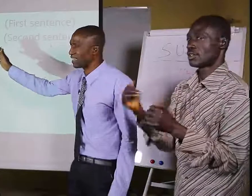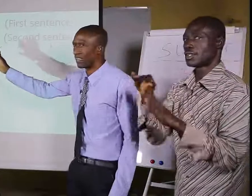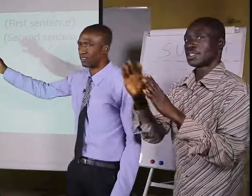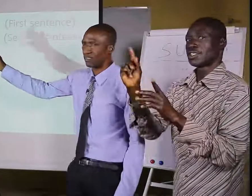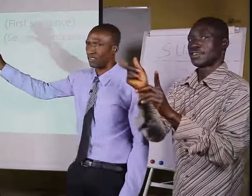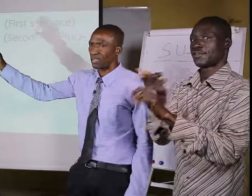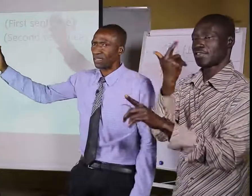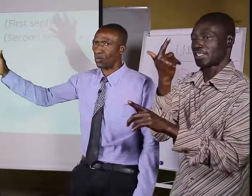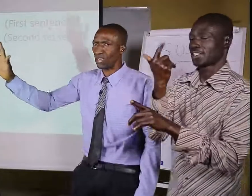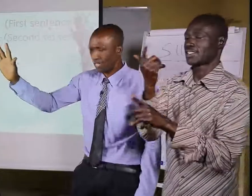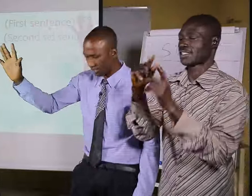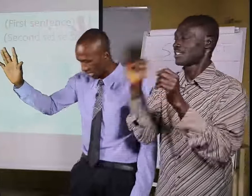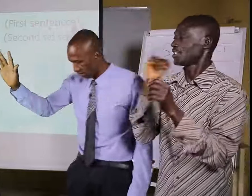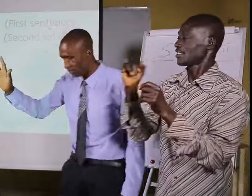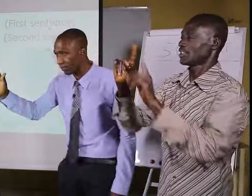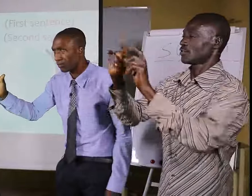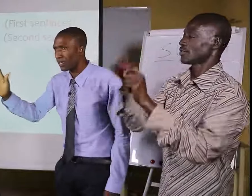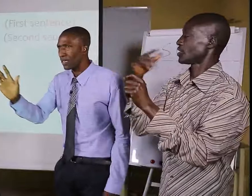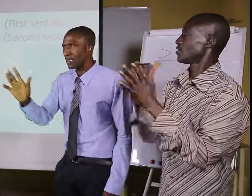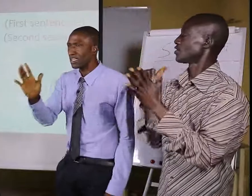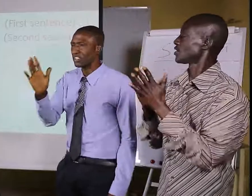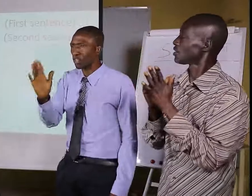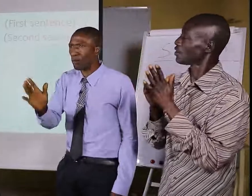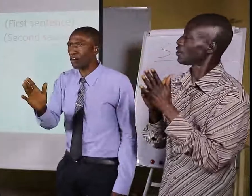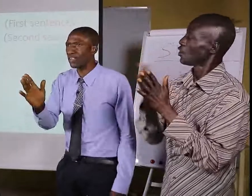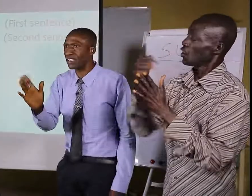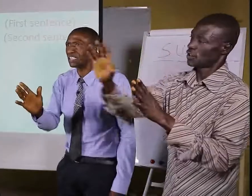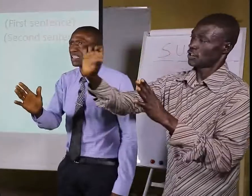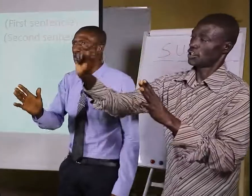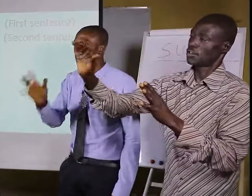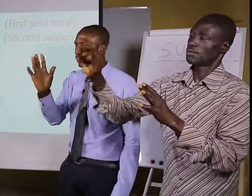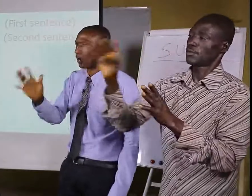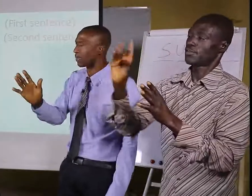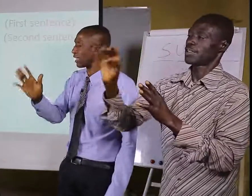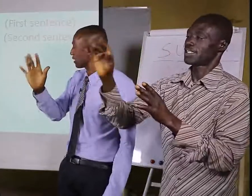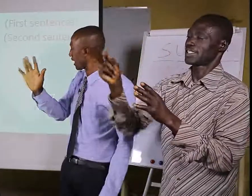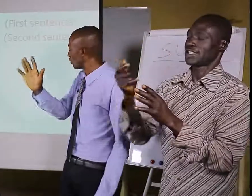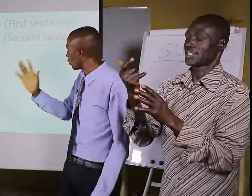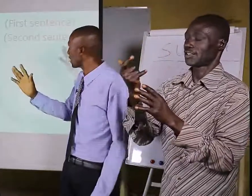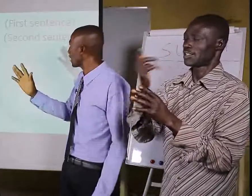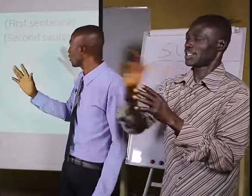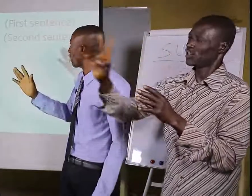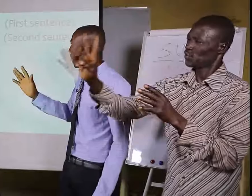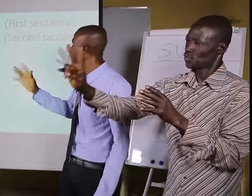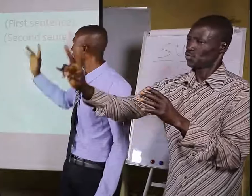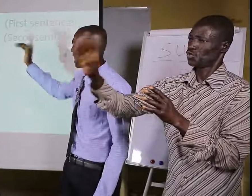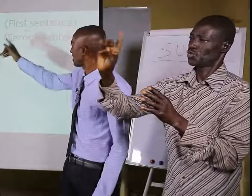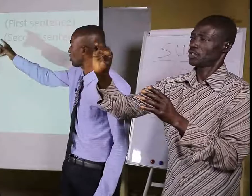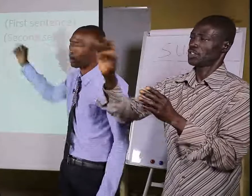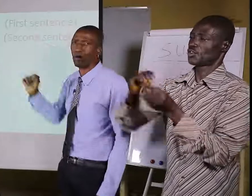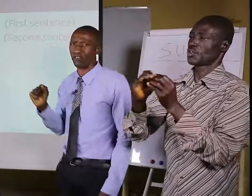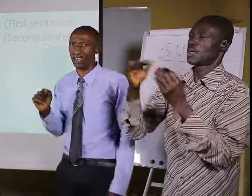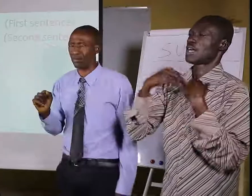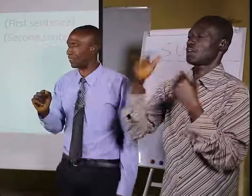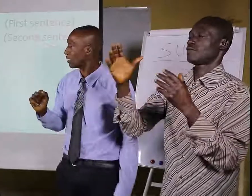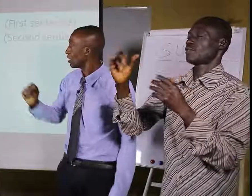first sentence, the question says, the sum of the digits, a 2-digit number has the